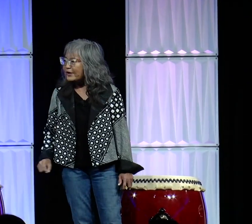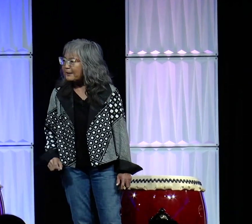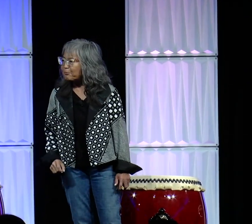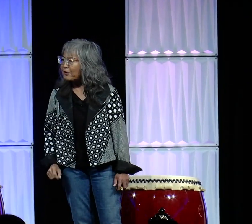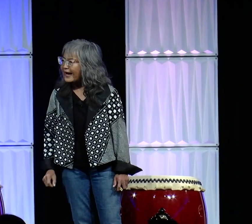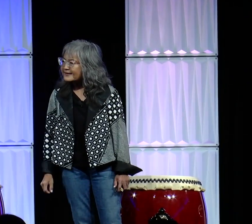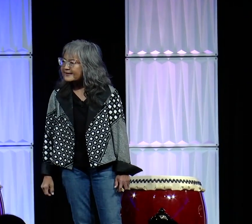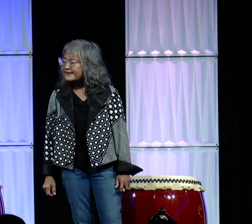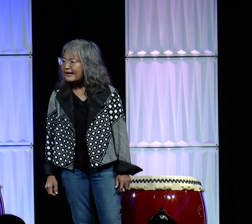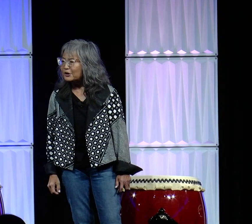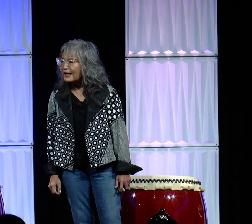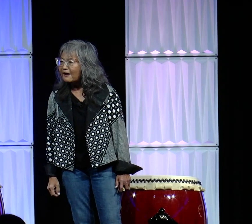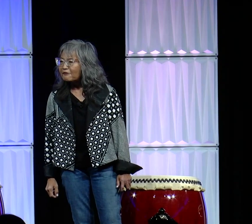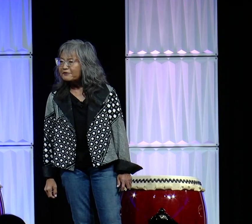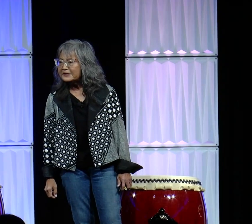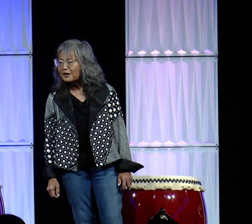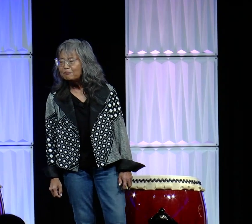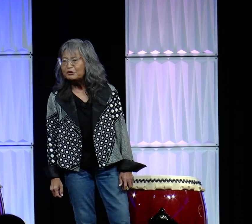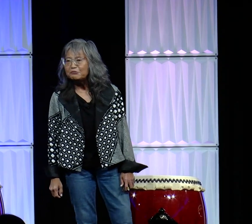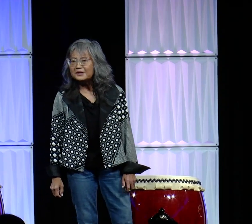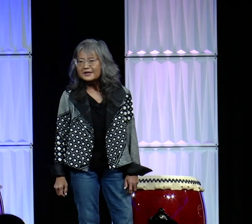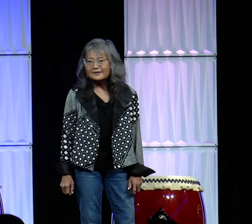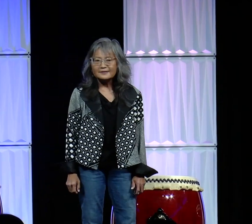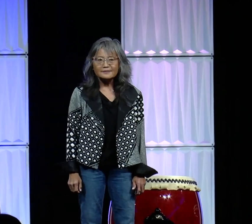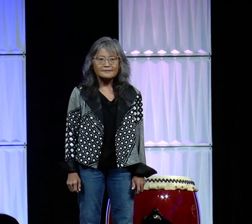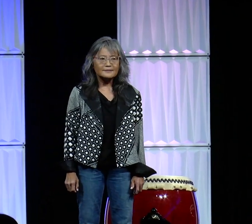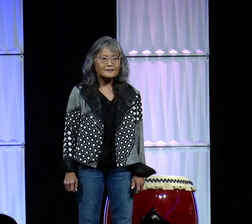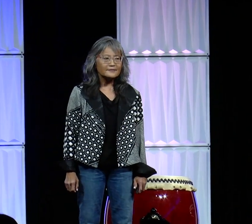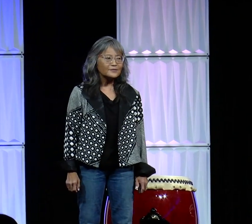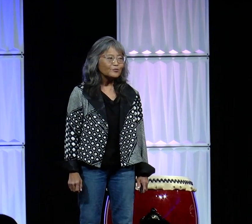How we can practice our love in community